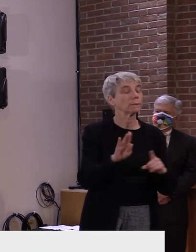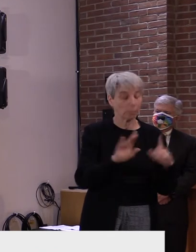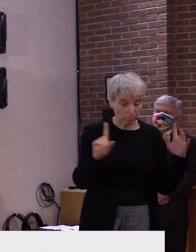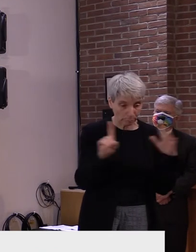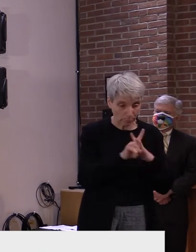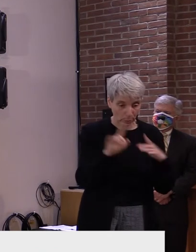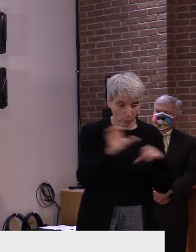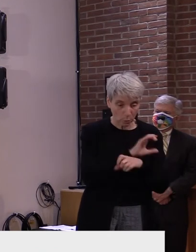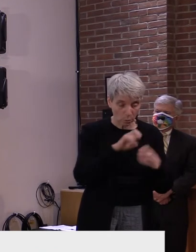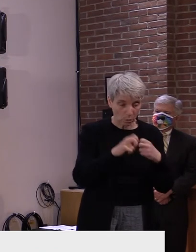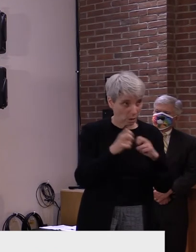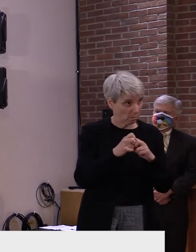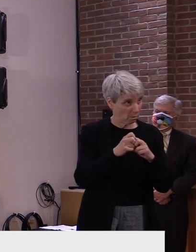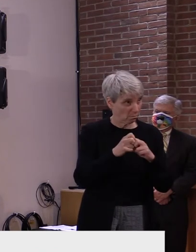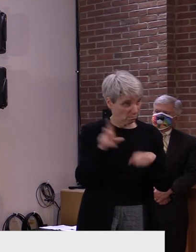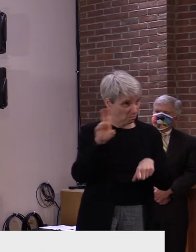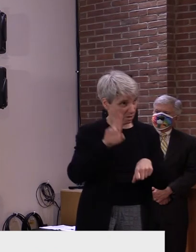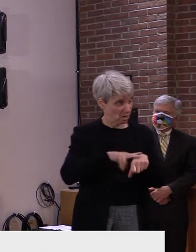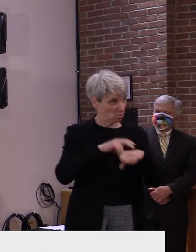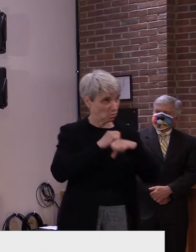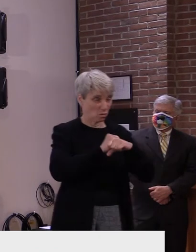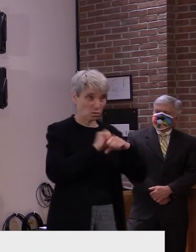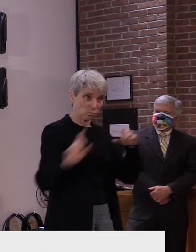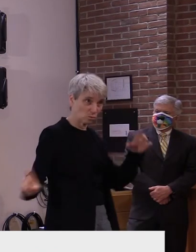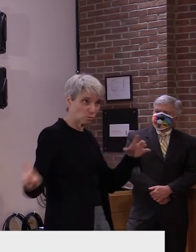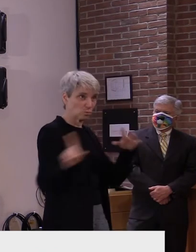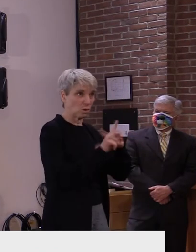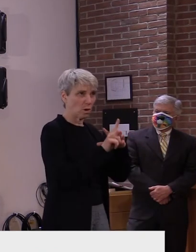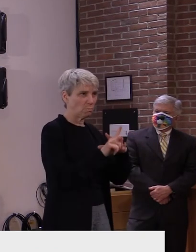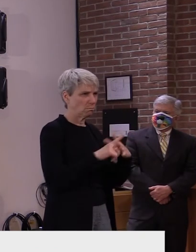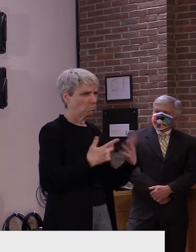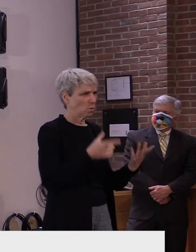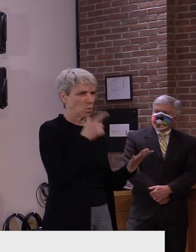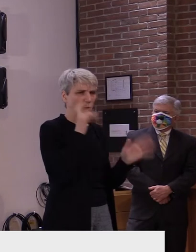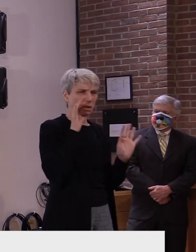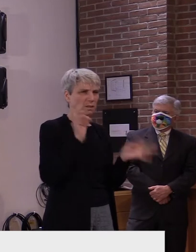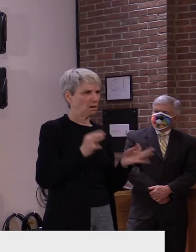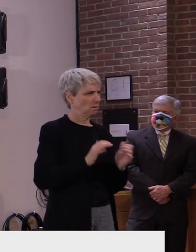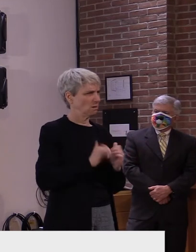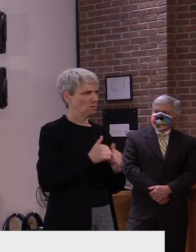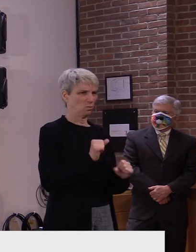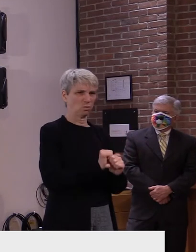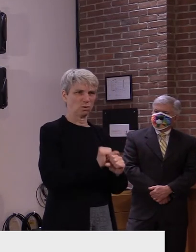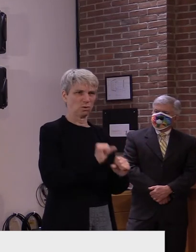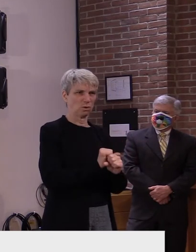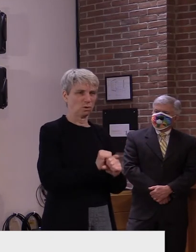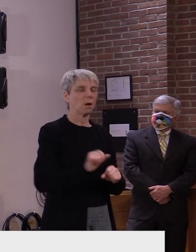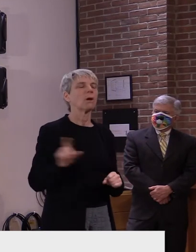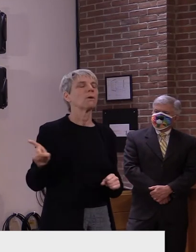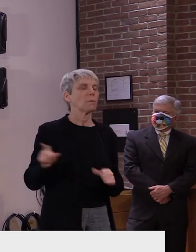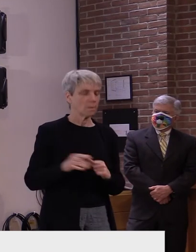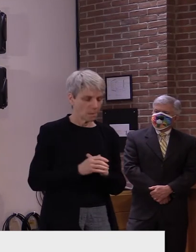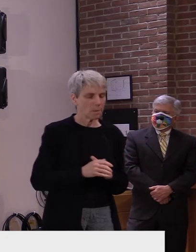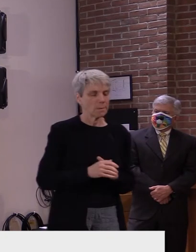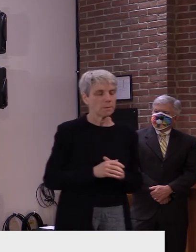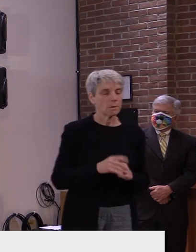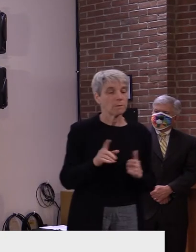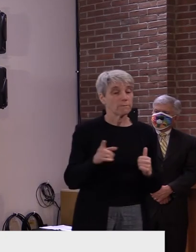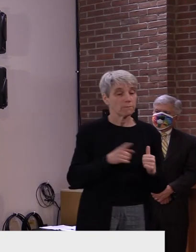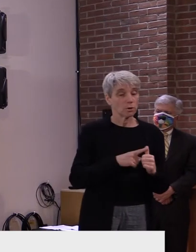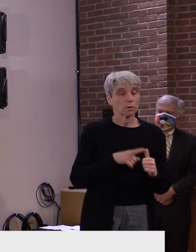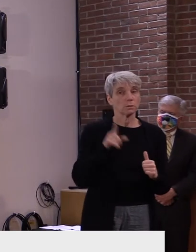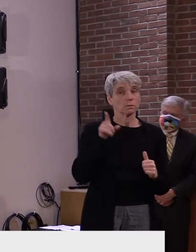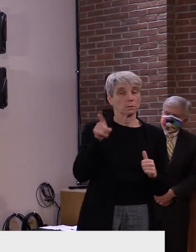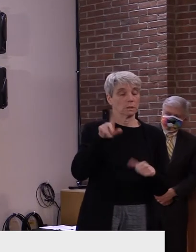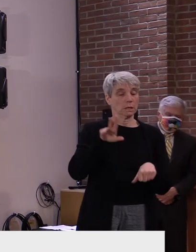that um well a couple of things first it started out the national guard brought to our